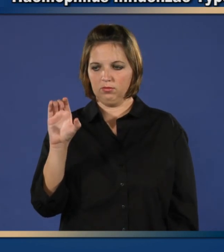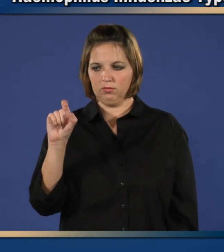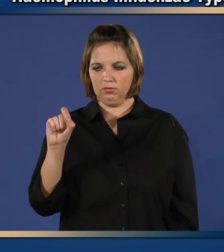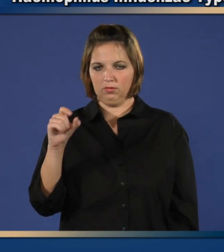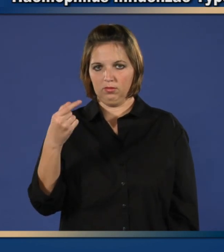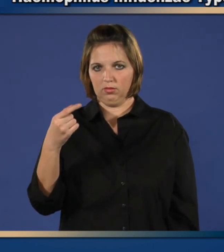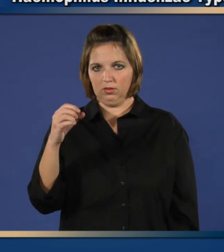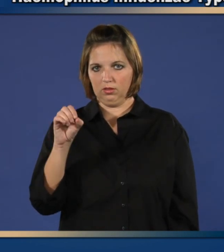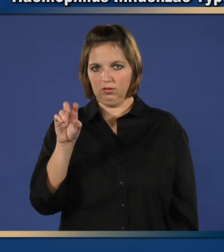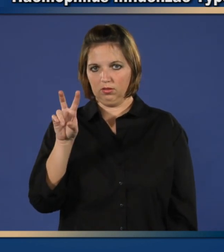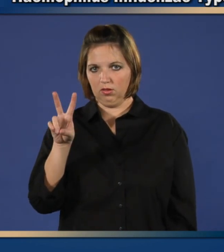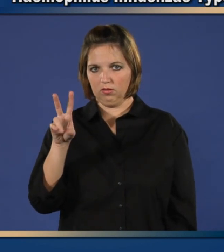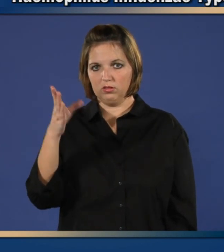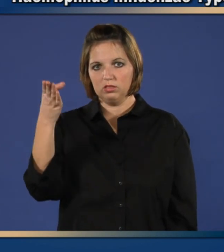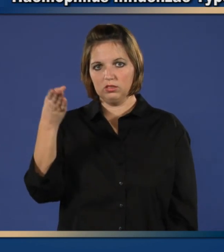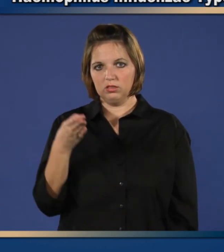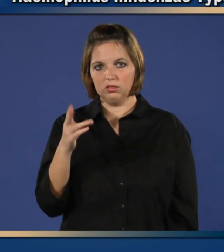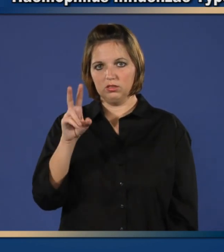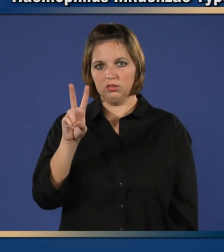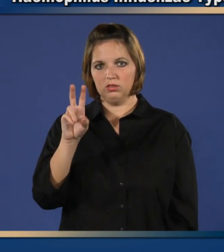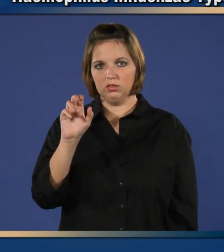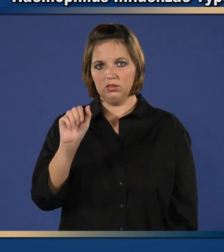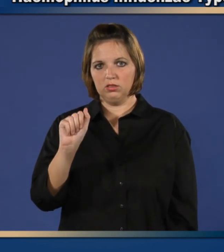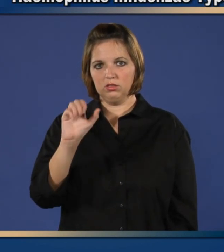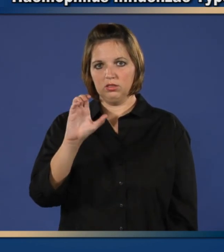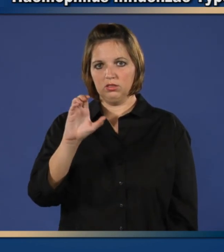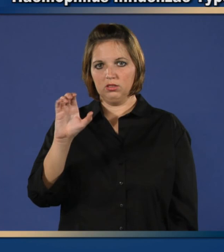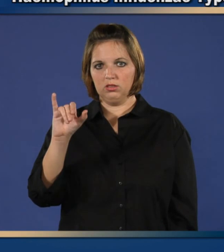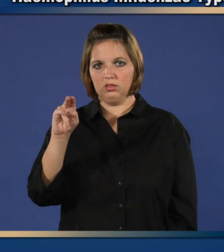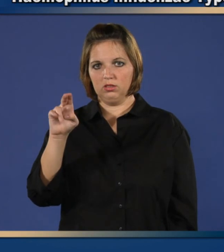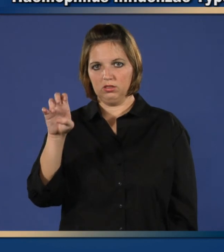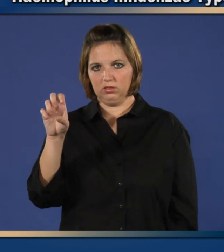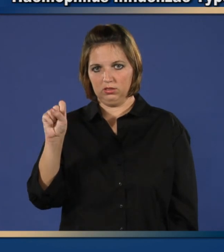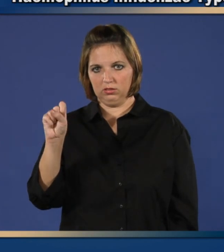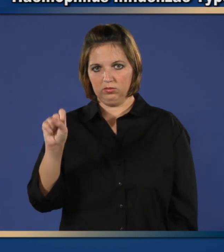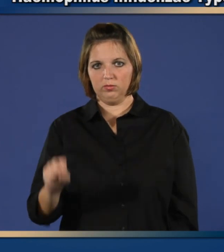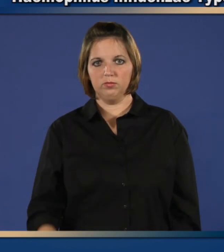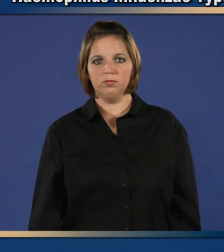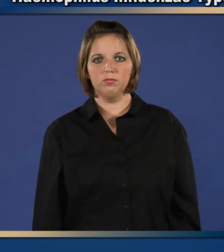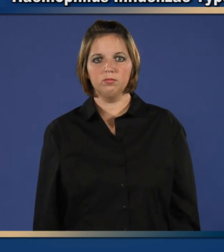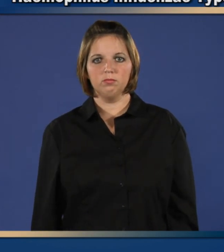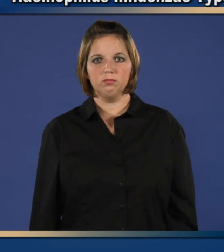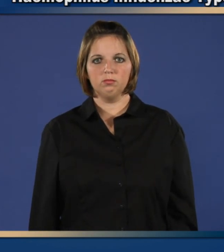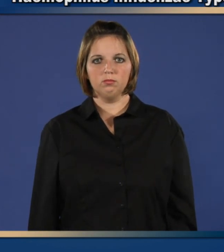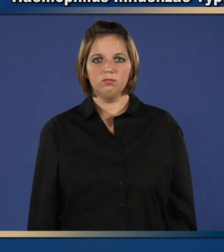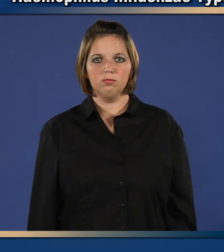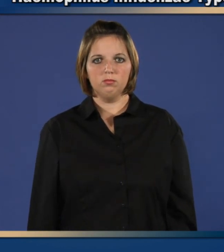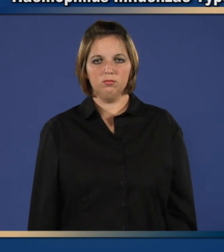www.cdc.gov/vaccines.